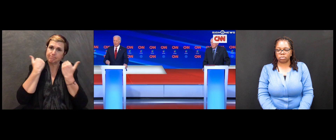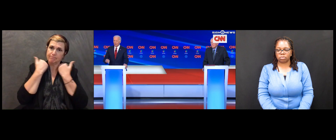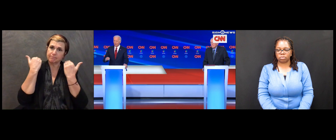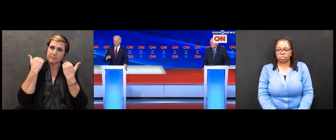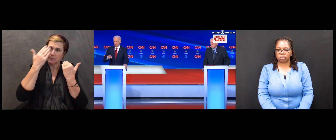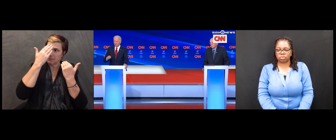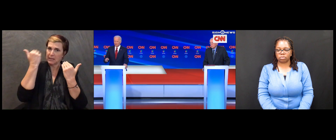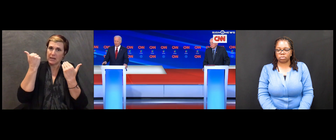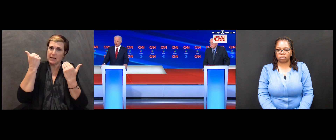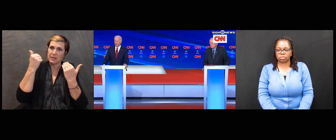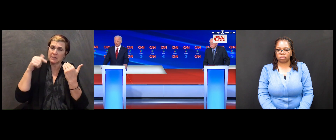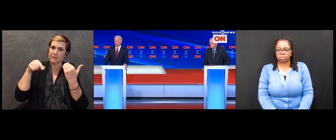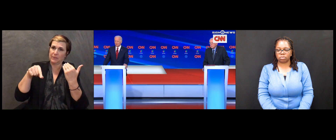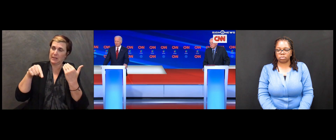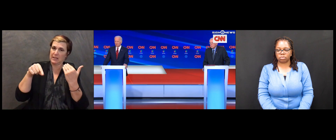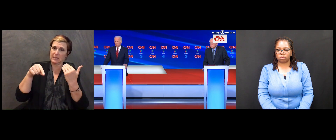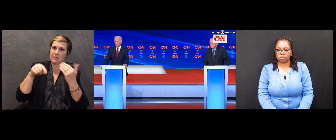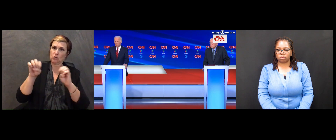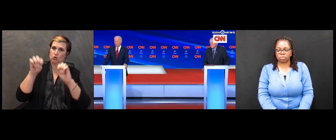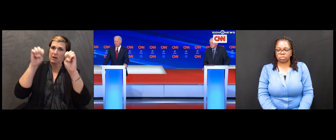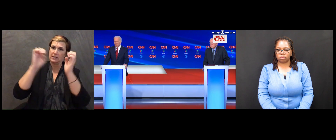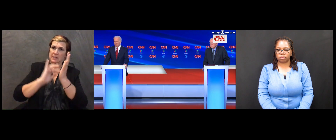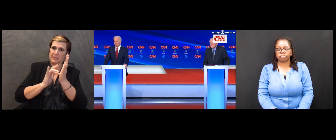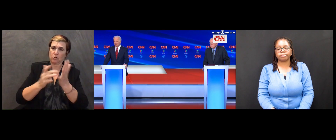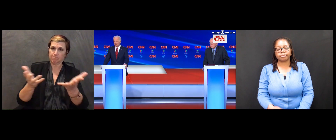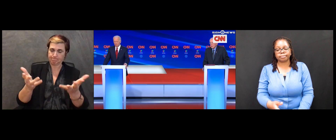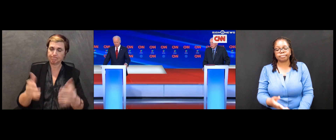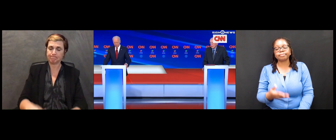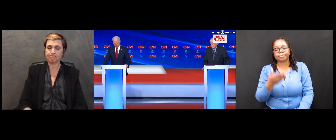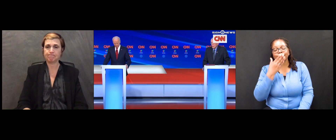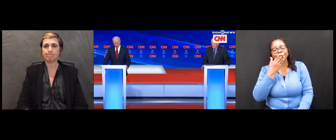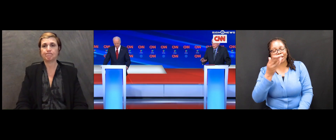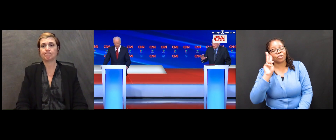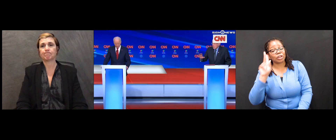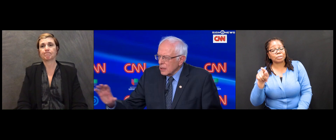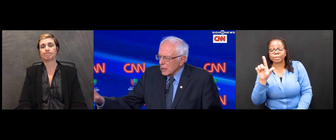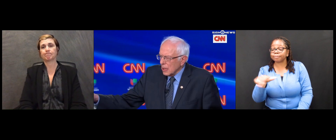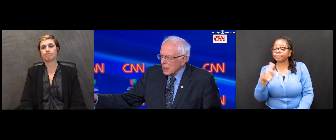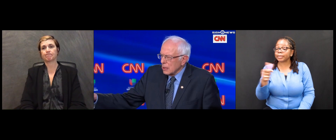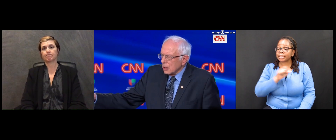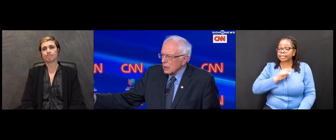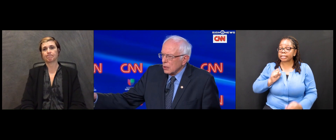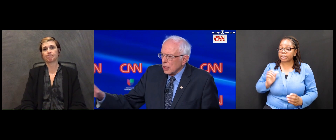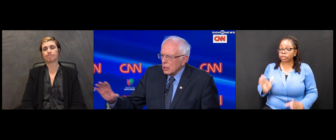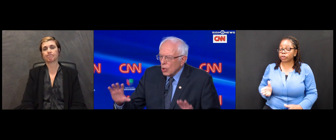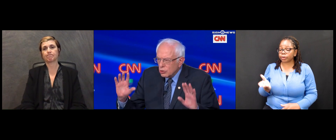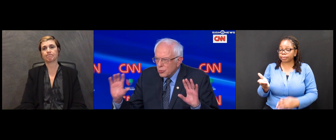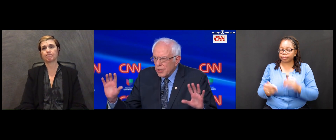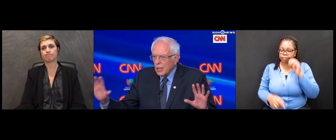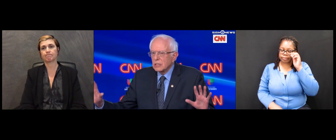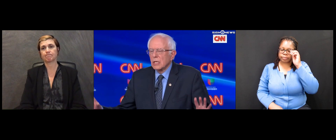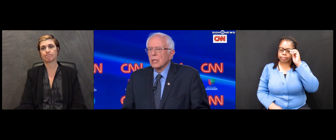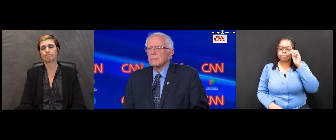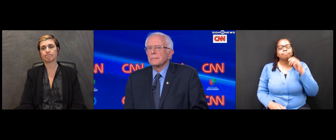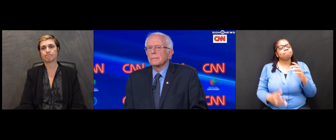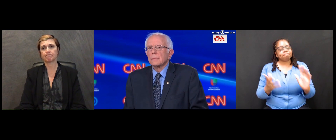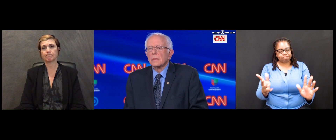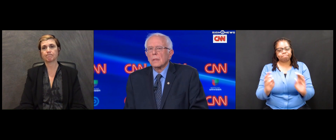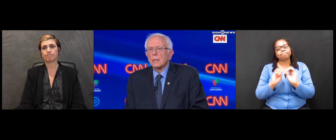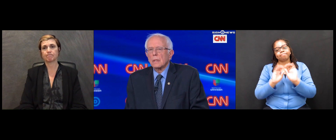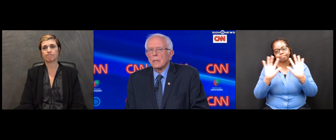SARS, of this particular crisis. Thank you, Vice President. Senator Sanders. Well, I think it goes without